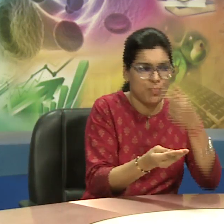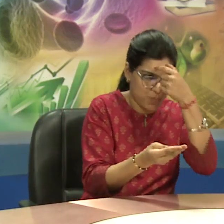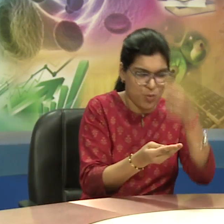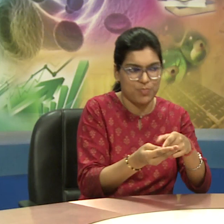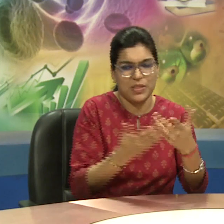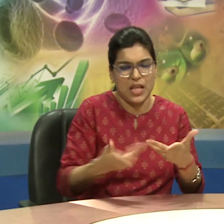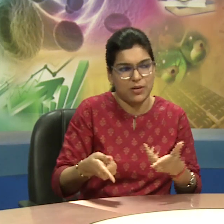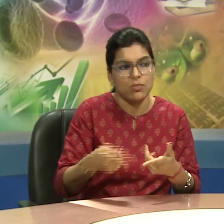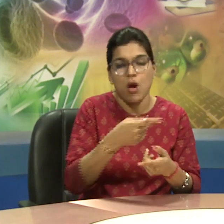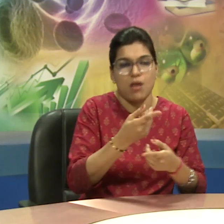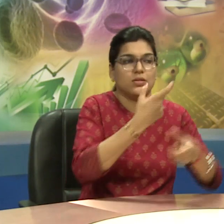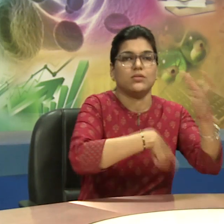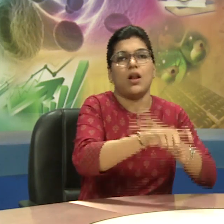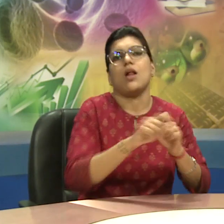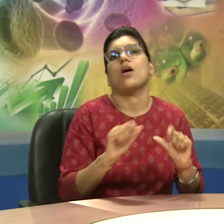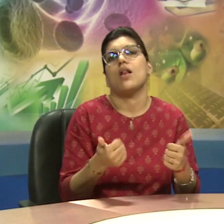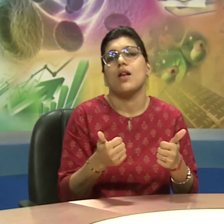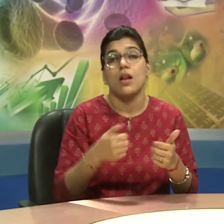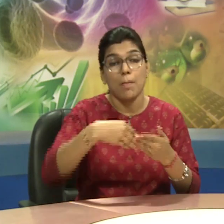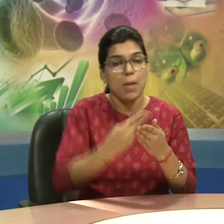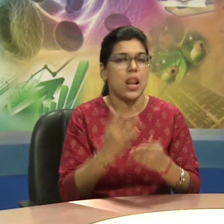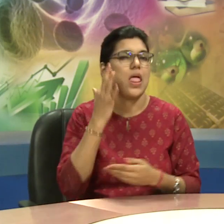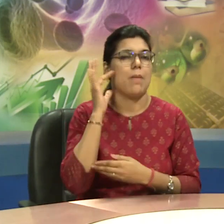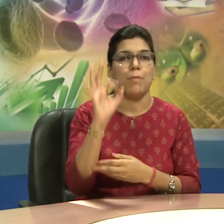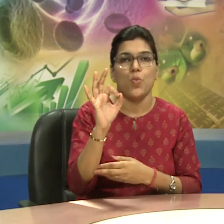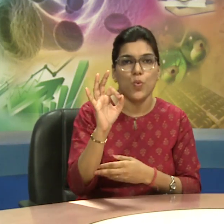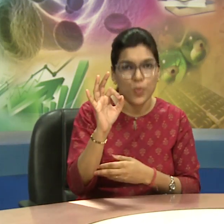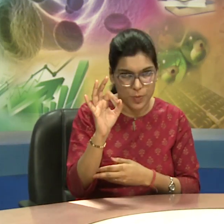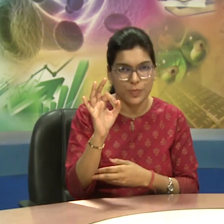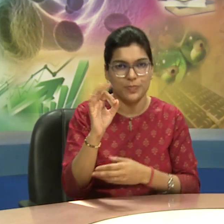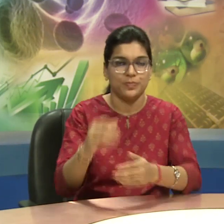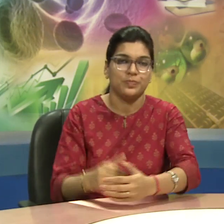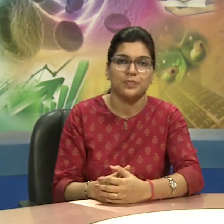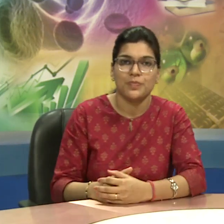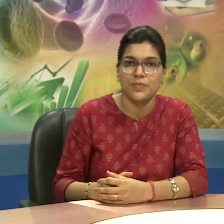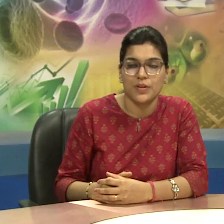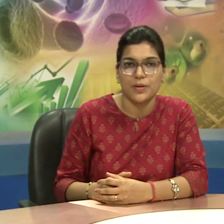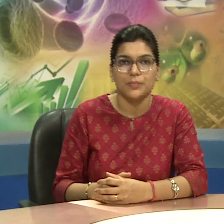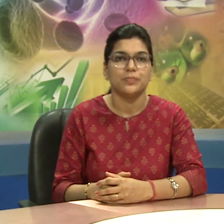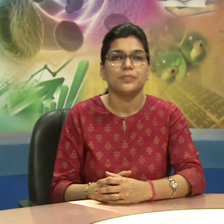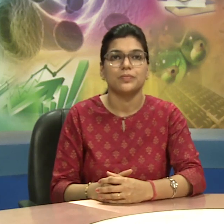All the bills should be kept in a particular manner.